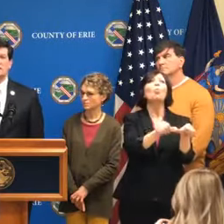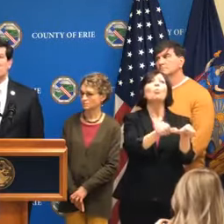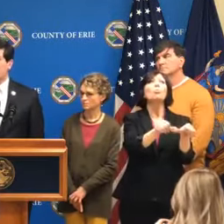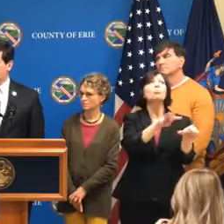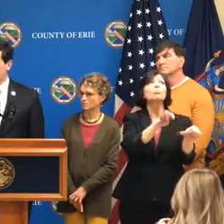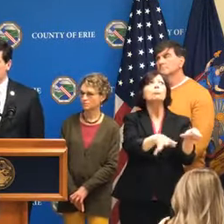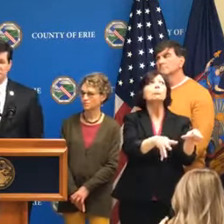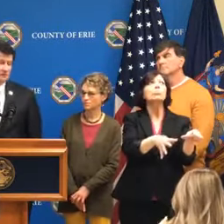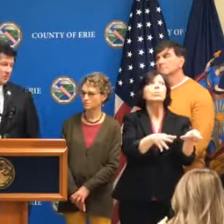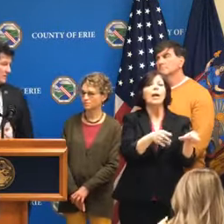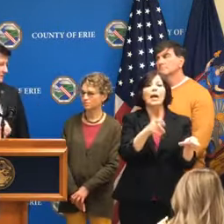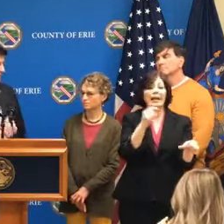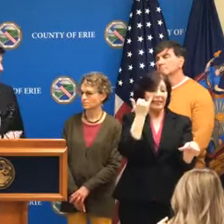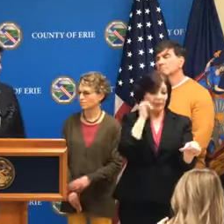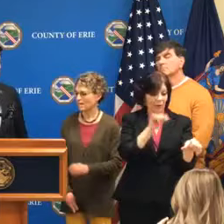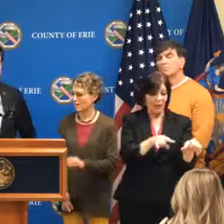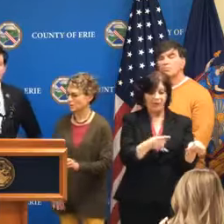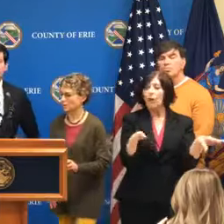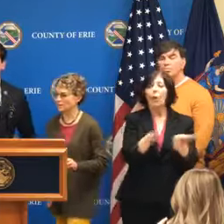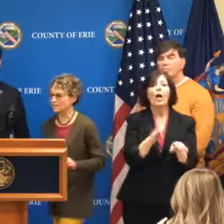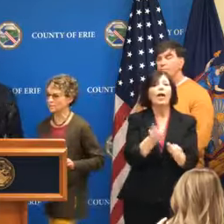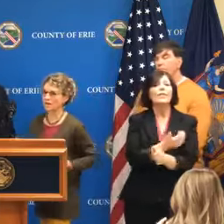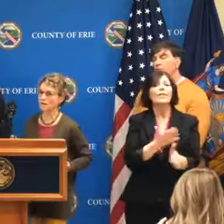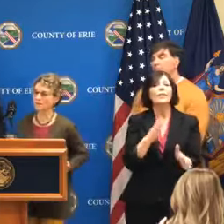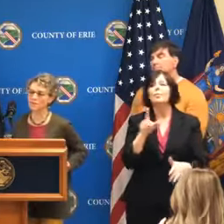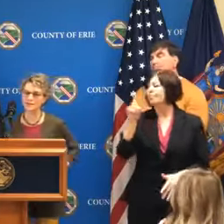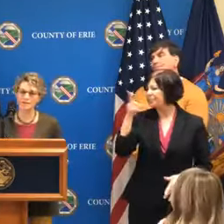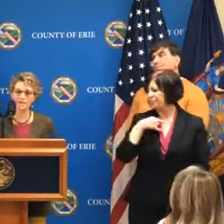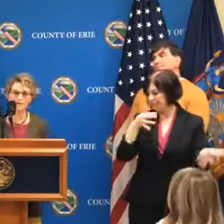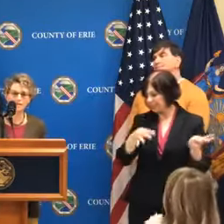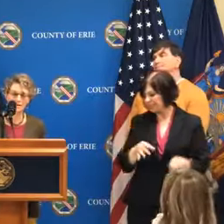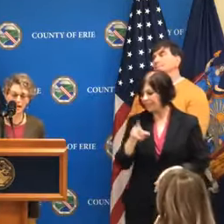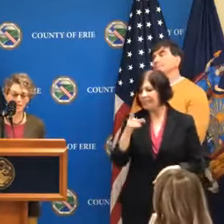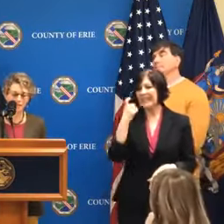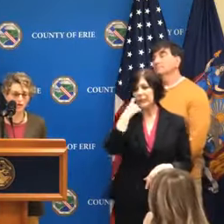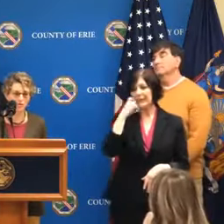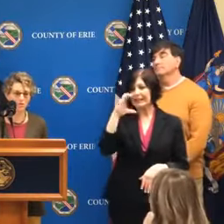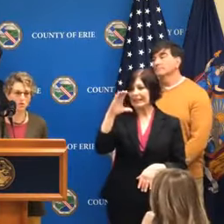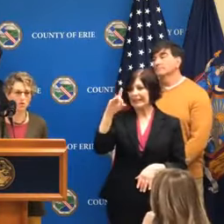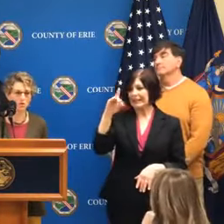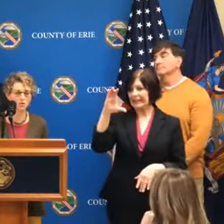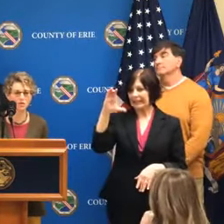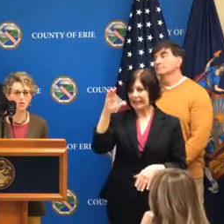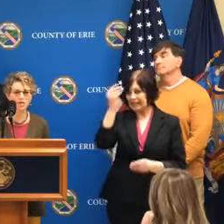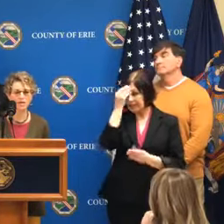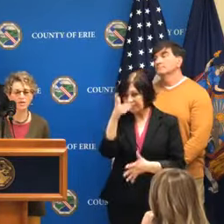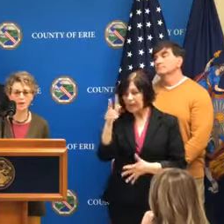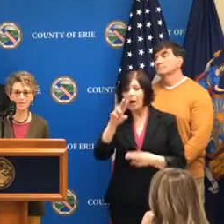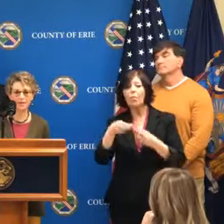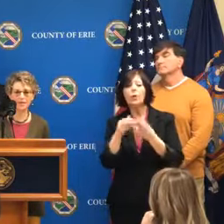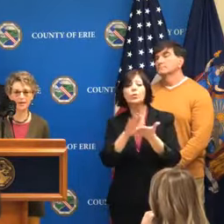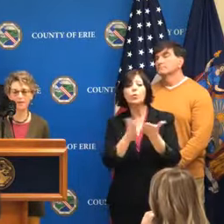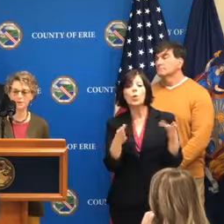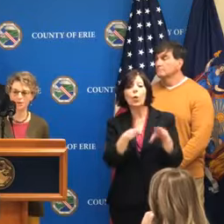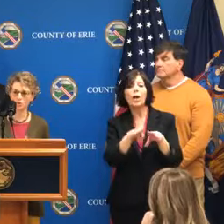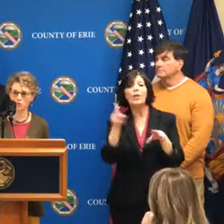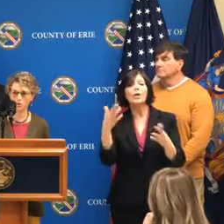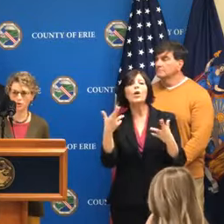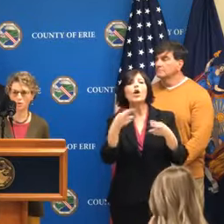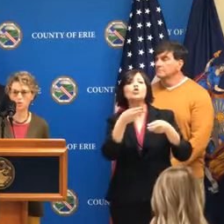shut down everything else in the community. Doc? Sure. So recent CDC guidance around school closures is recommending a